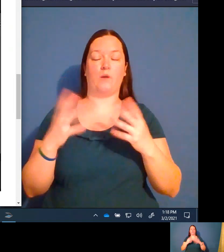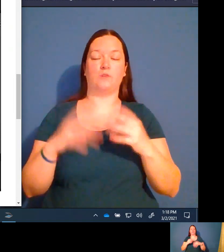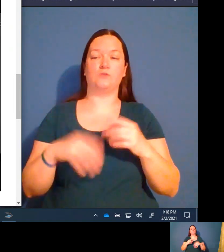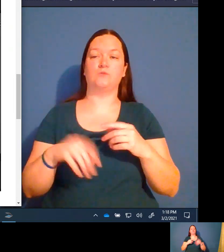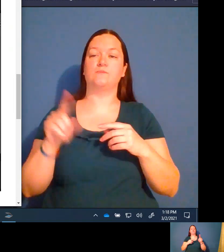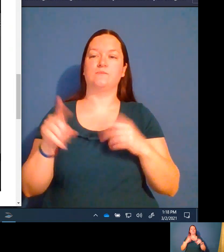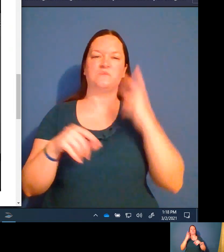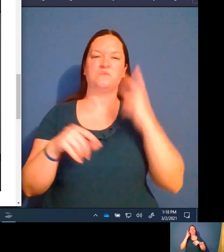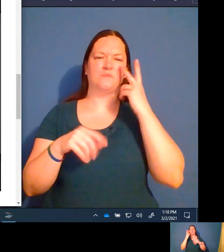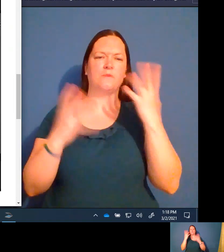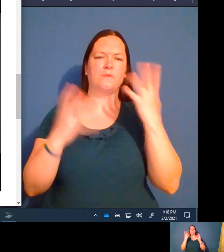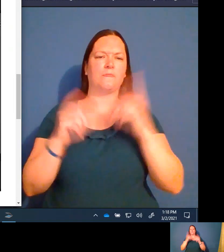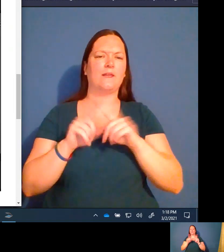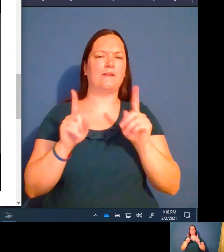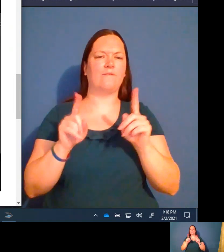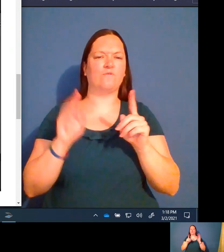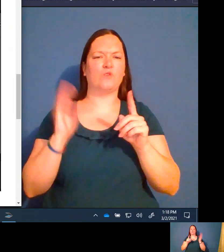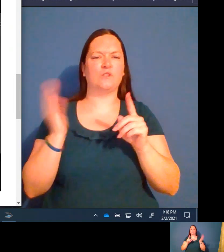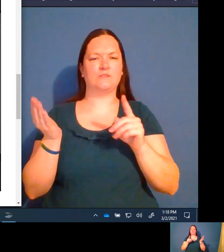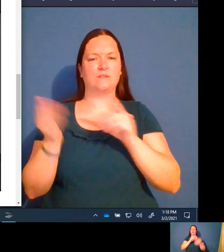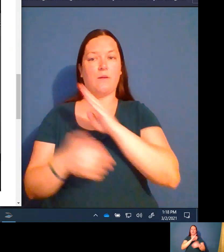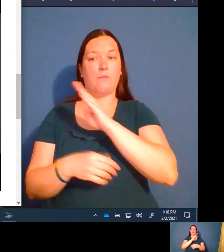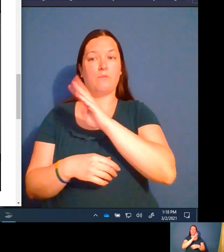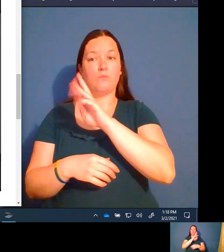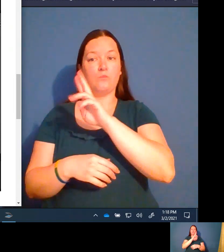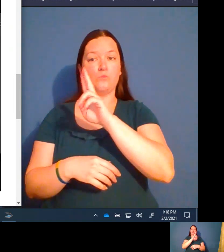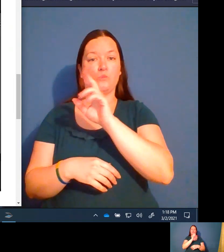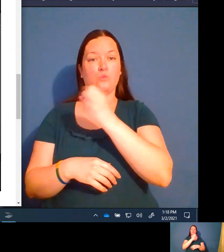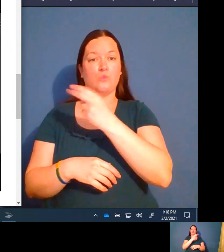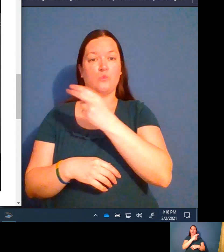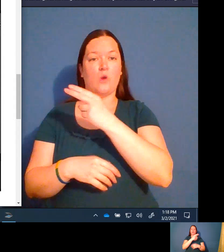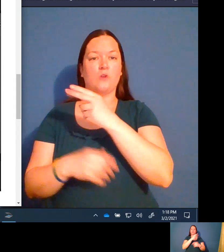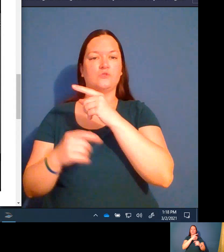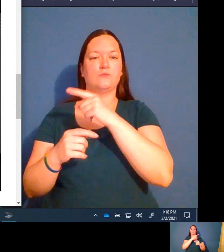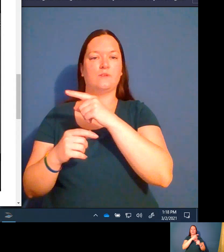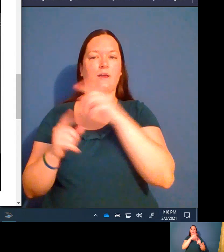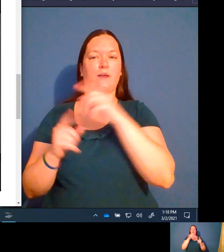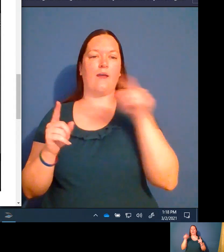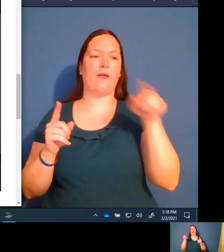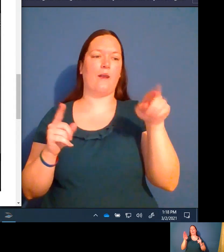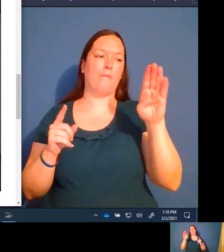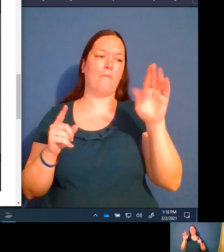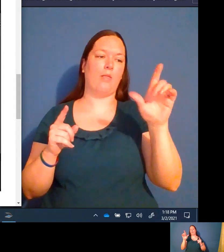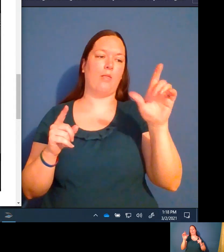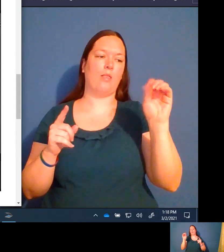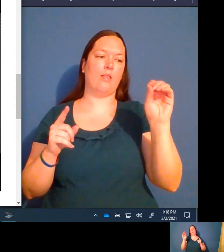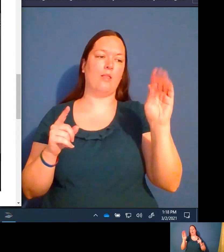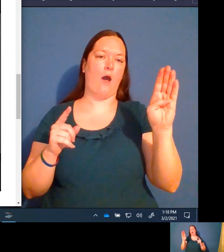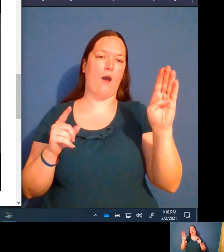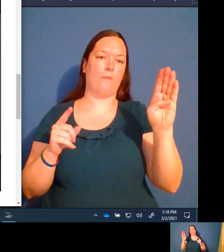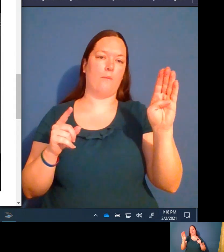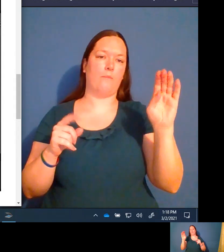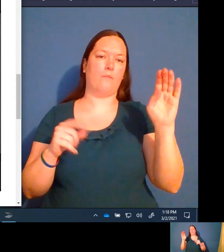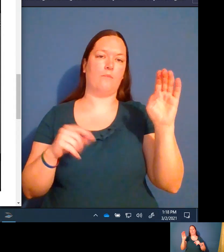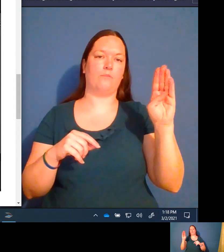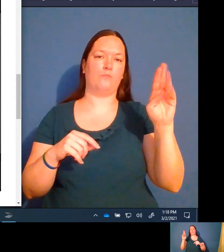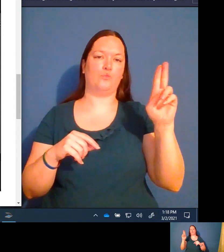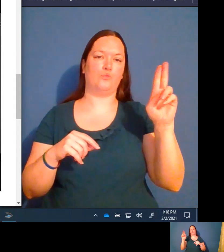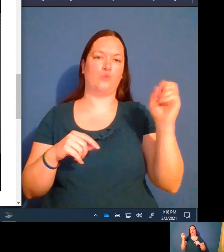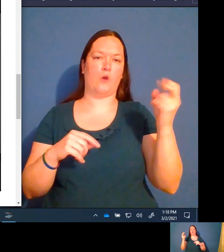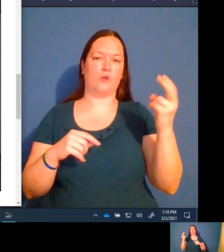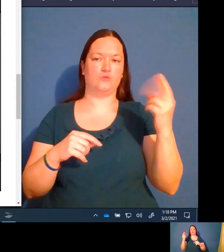the difference between the two between the the paintbrush and the blob brush. All right, and there are major differences. There